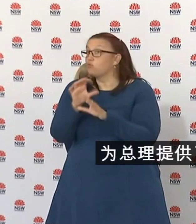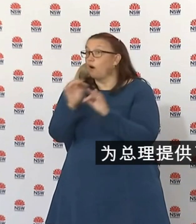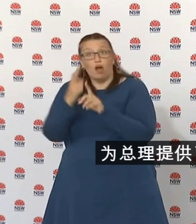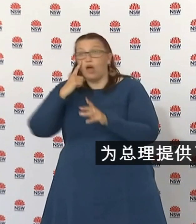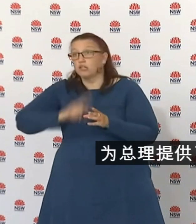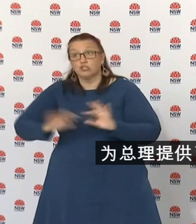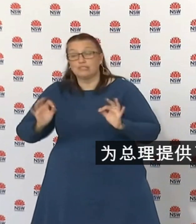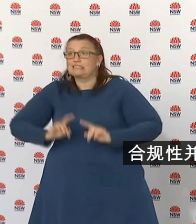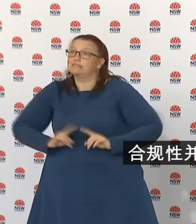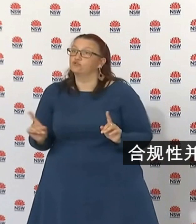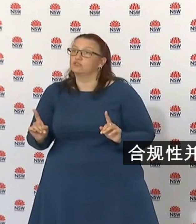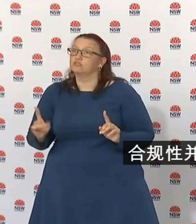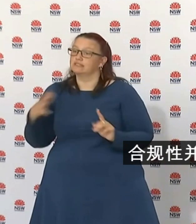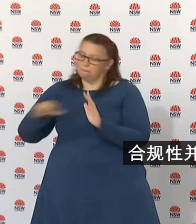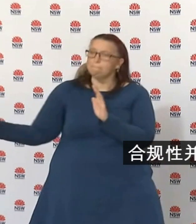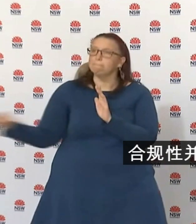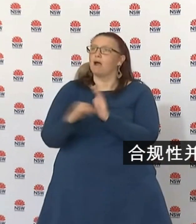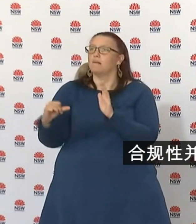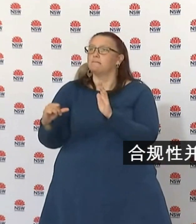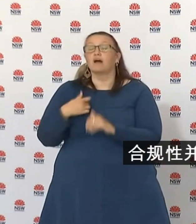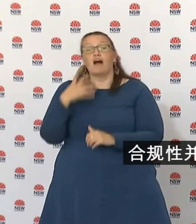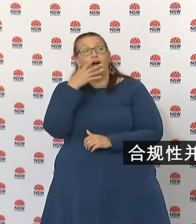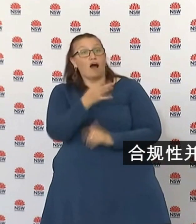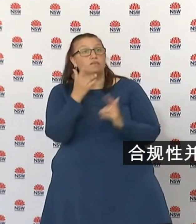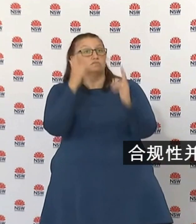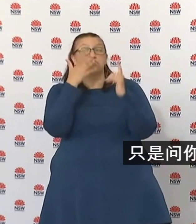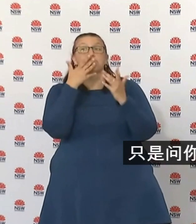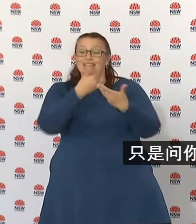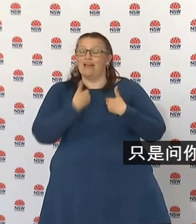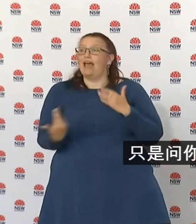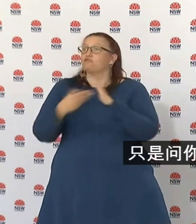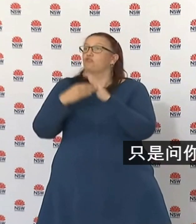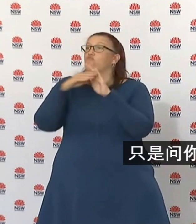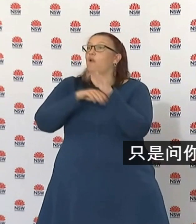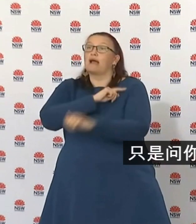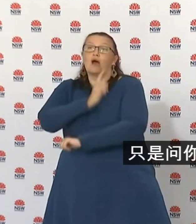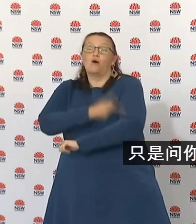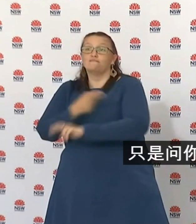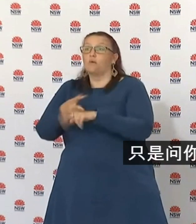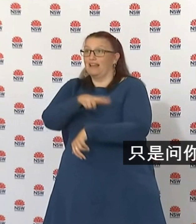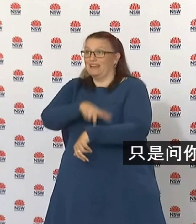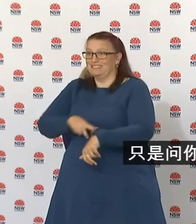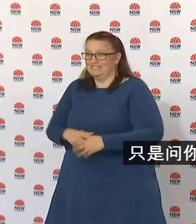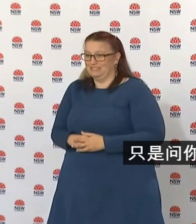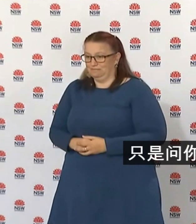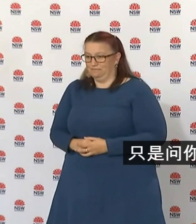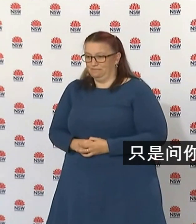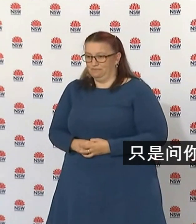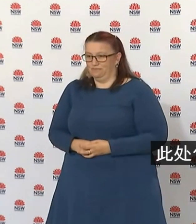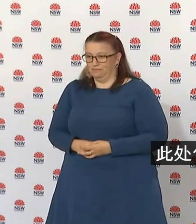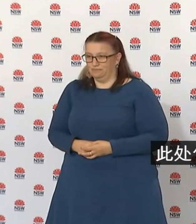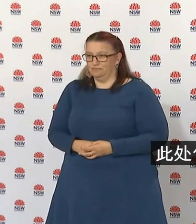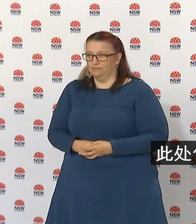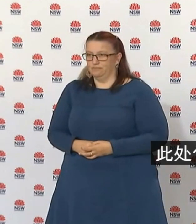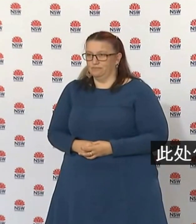for police to assist with further compliance, and those powers have been granted. Can I just ask you about, Sorry.